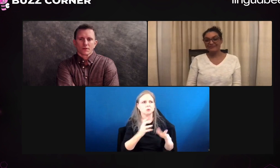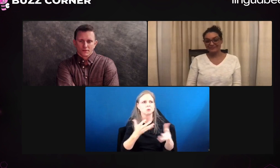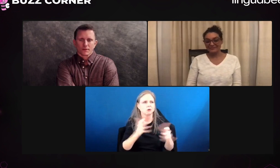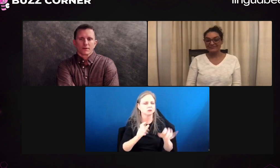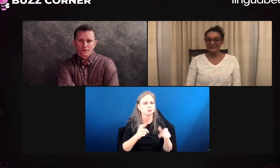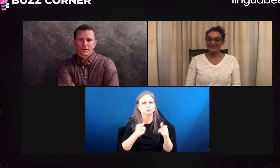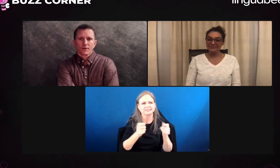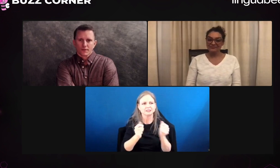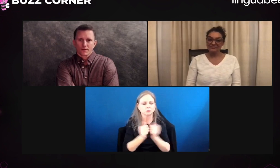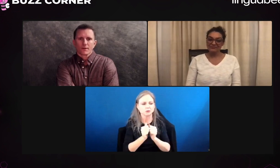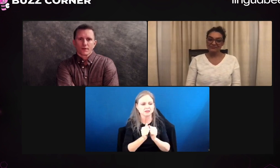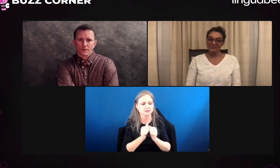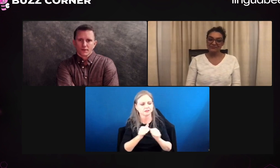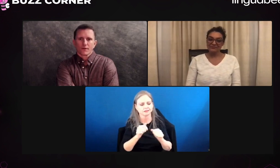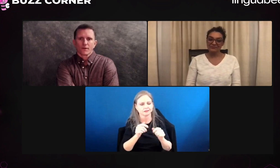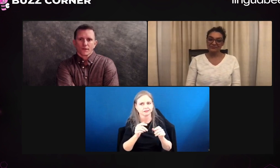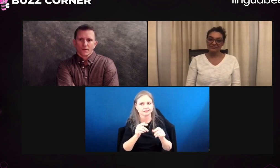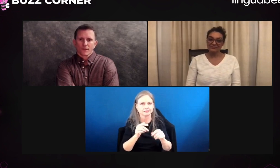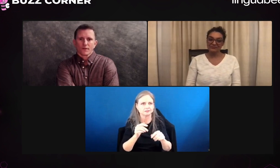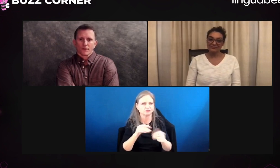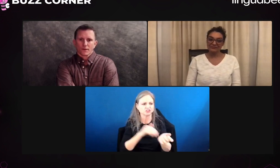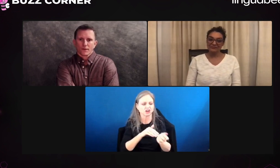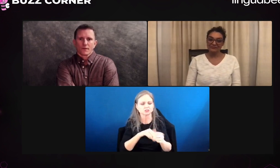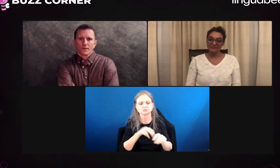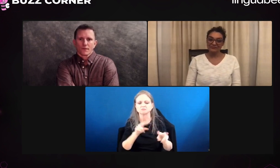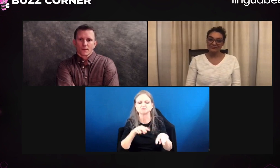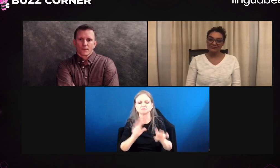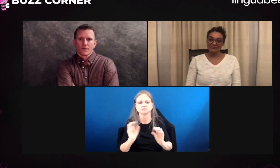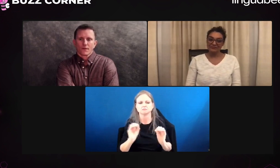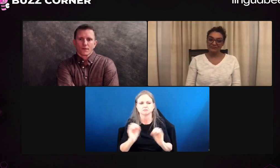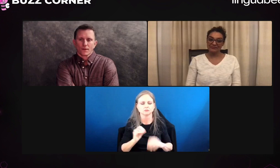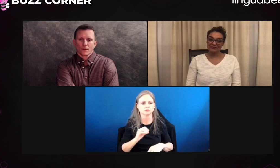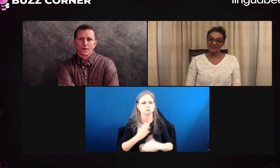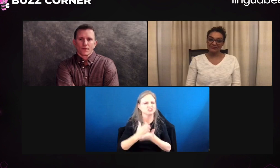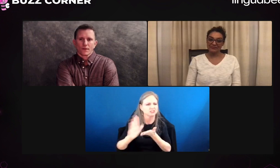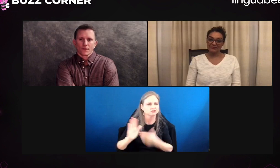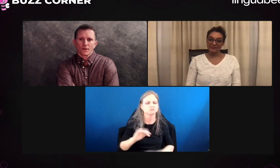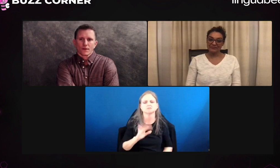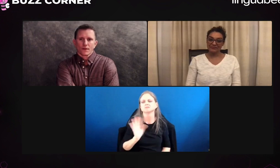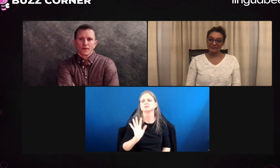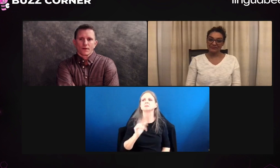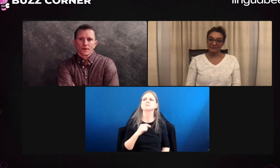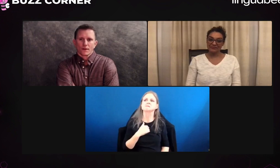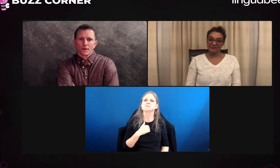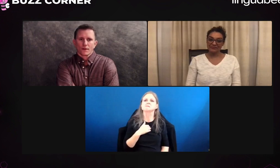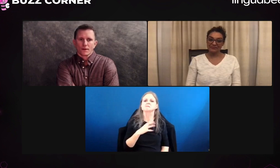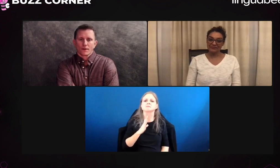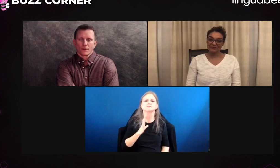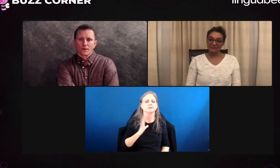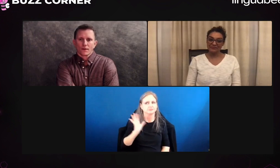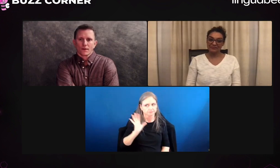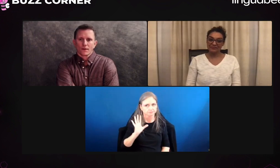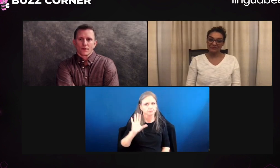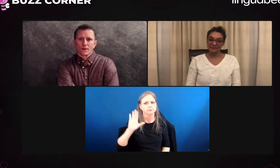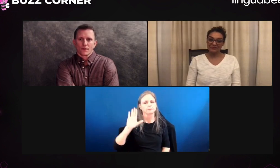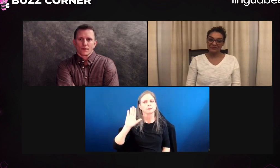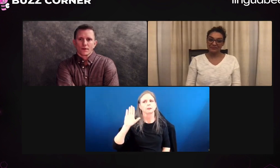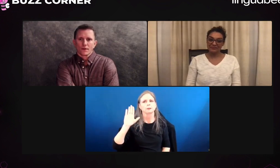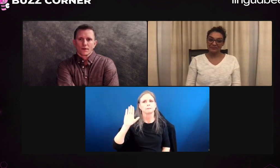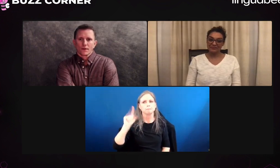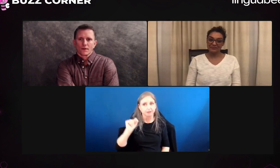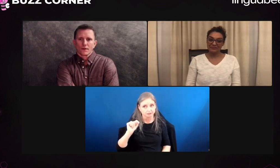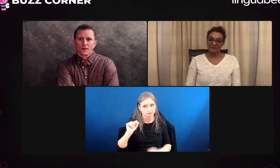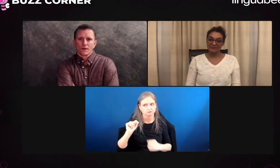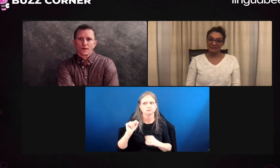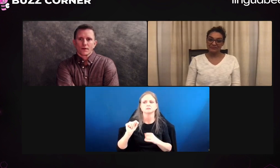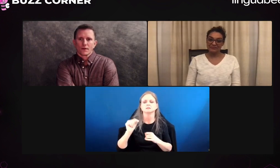of being shy or a little timid and not wanting to deal with potential pushback or doctors looking at me or developing